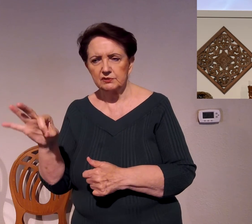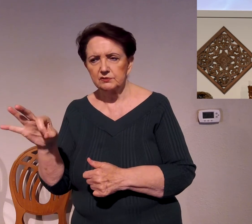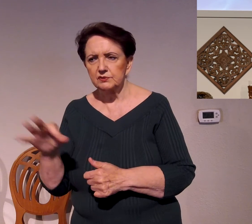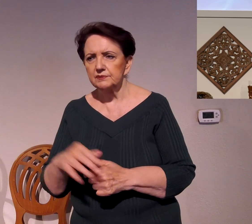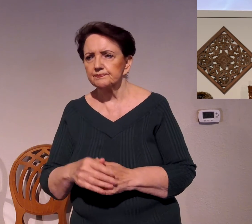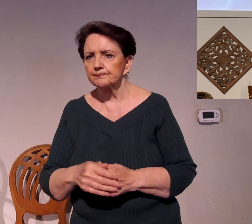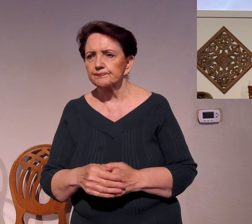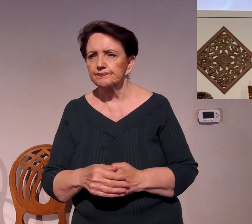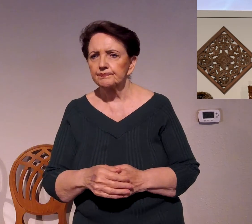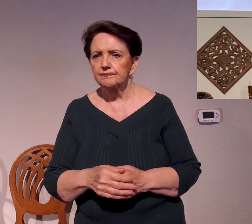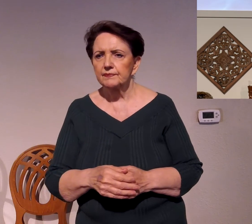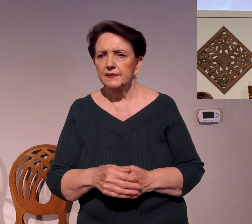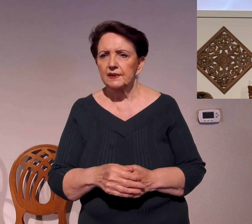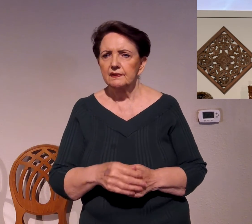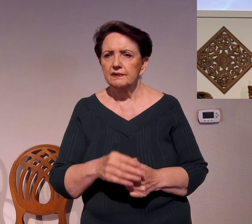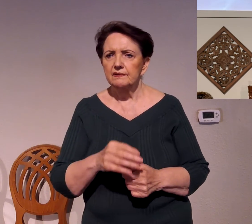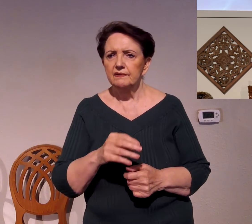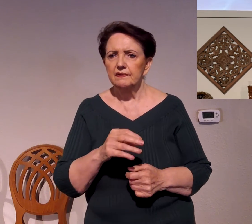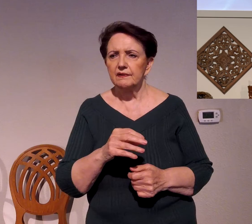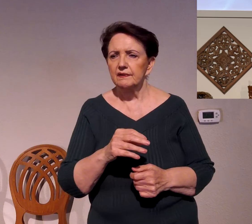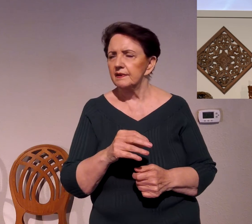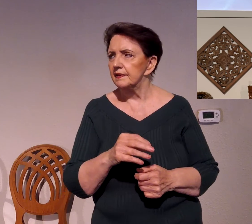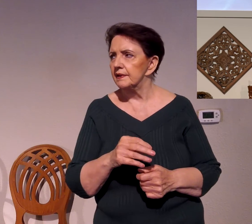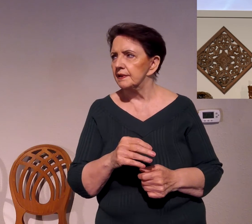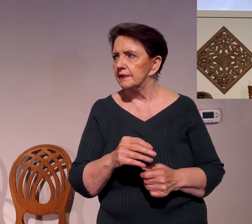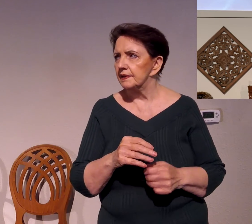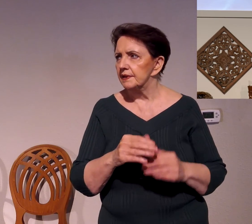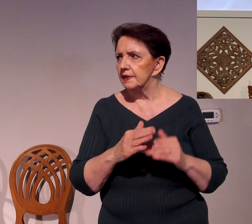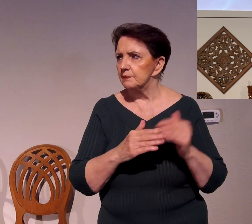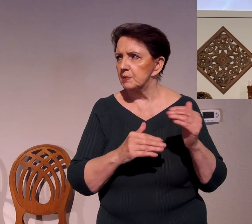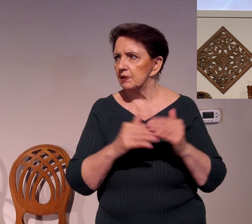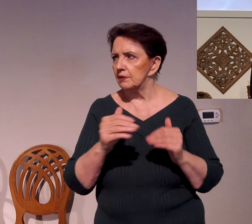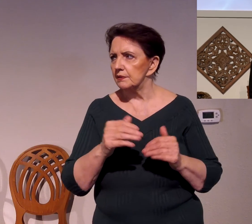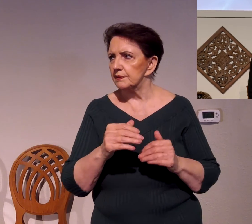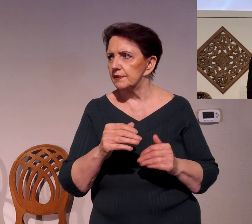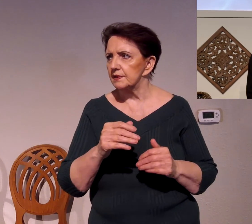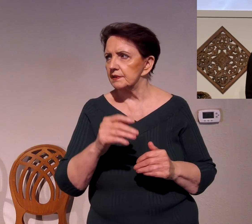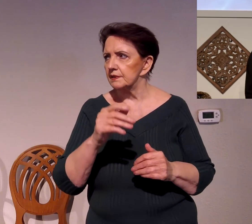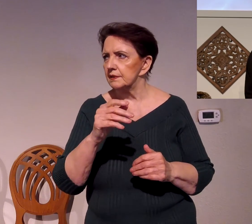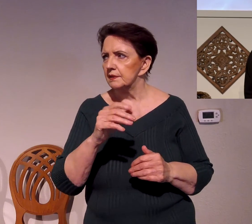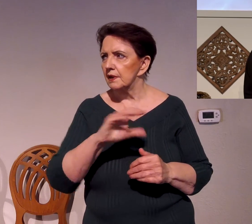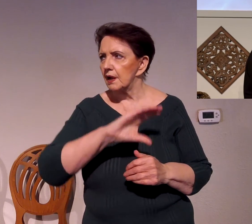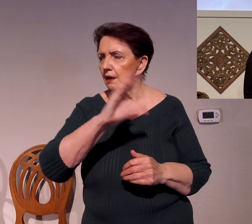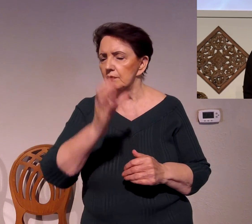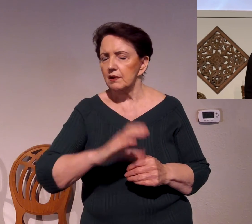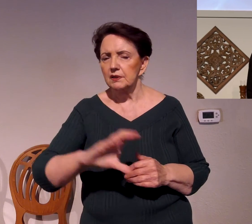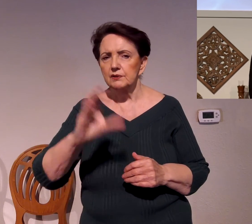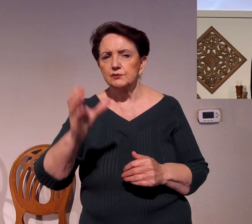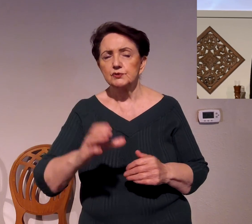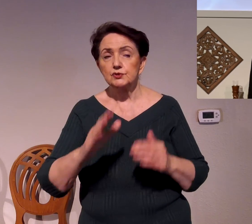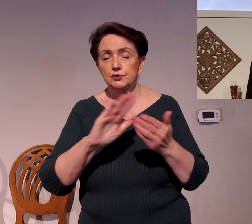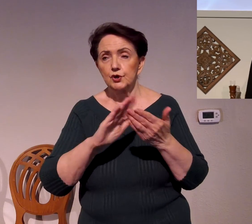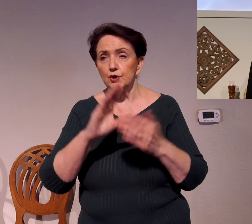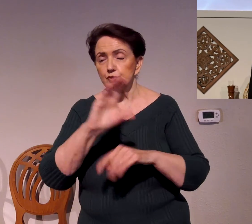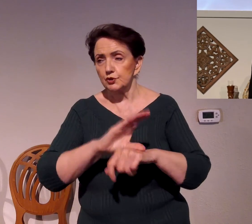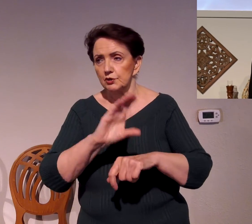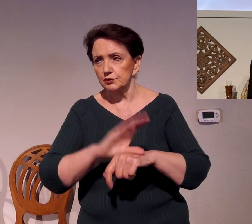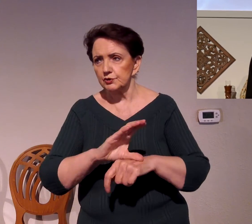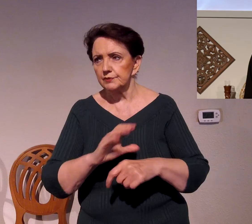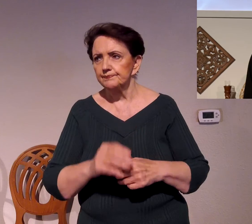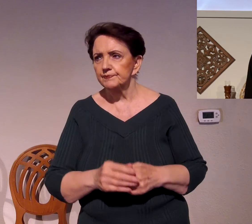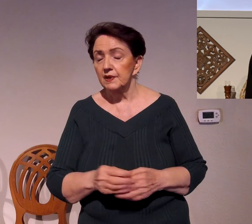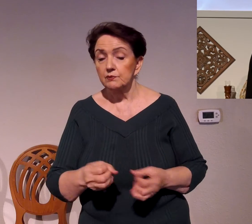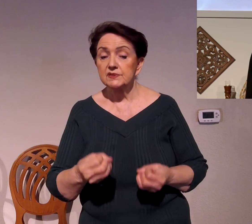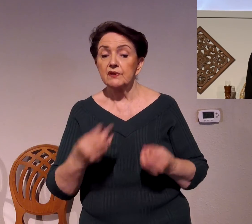Reverend Dr. Fred Vogt. He built Mile High Church, which is now our biggest community in Denver. And he was there for many years.